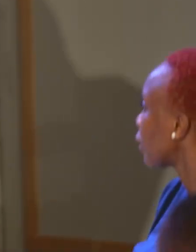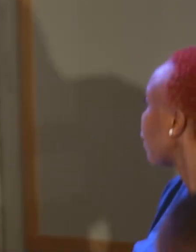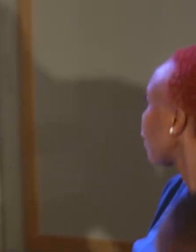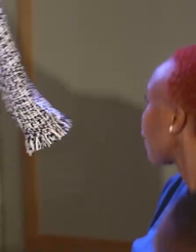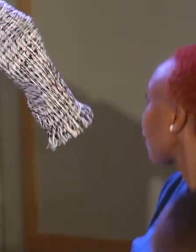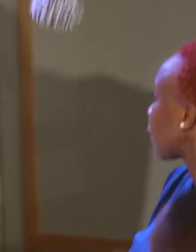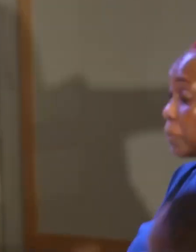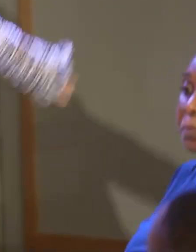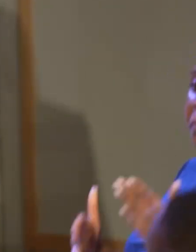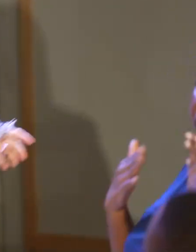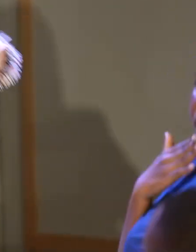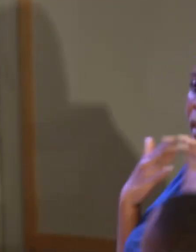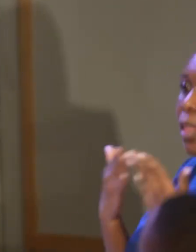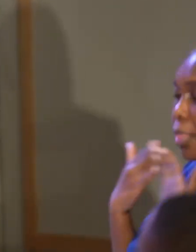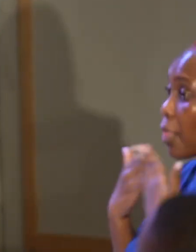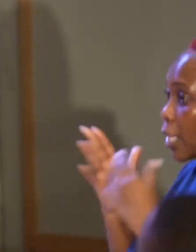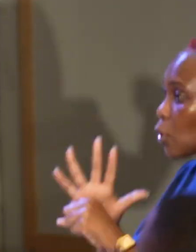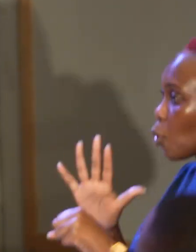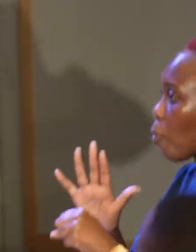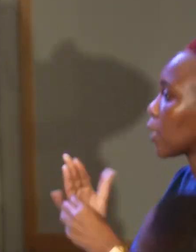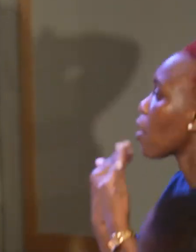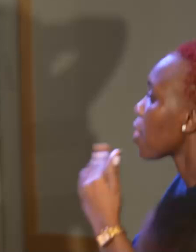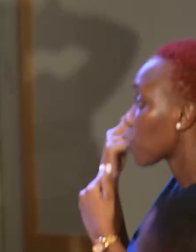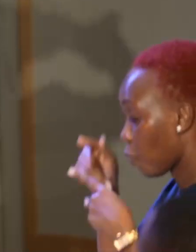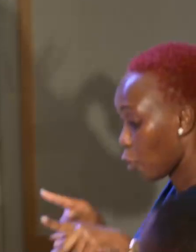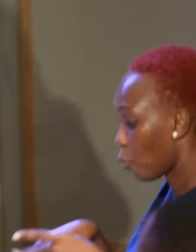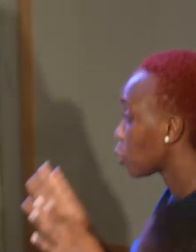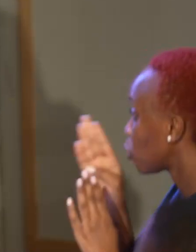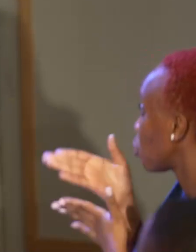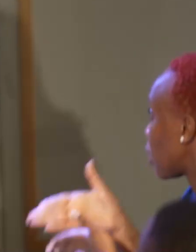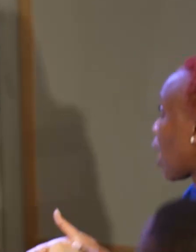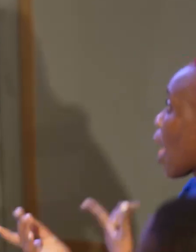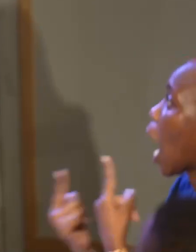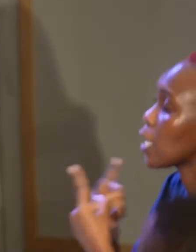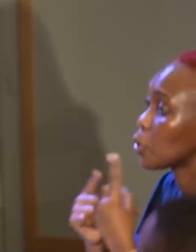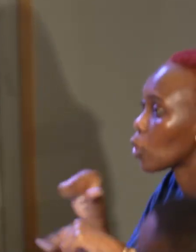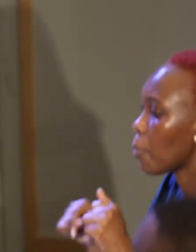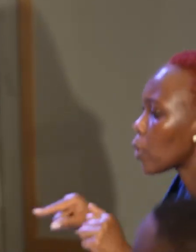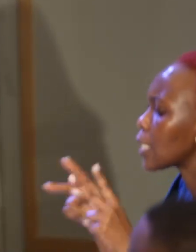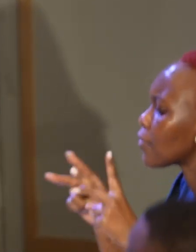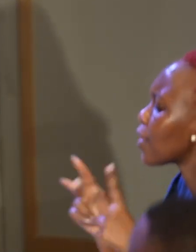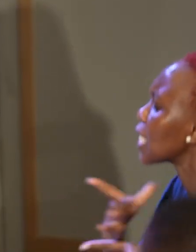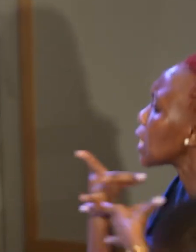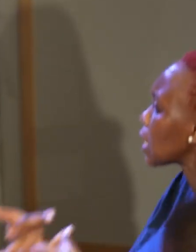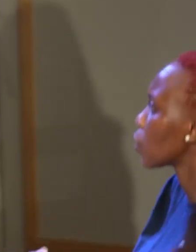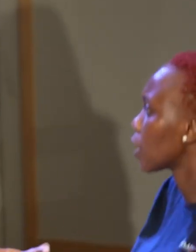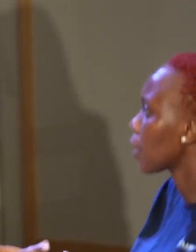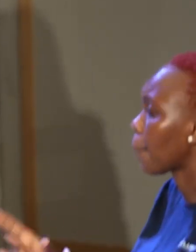Thank you so much, and thank you for the opportunity to be here and talk about this very